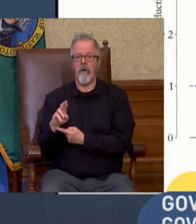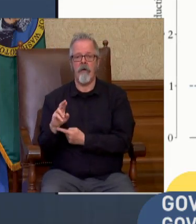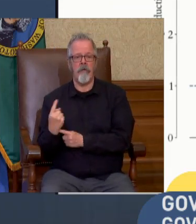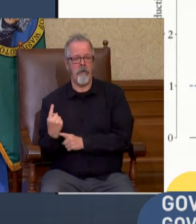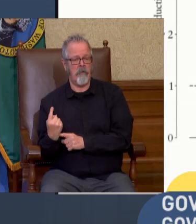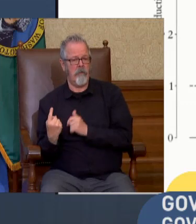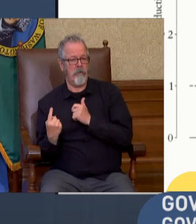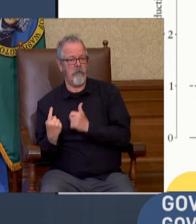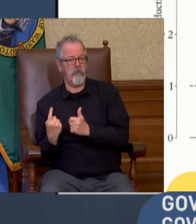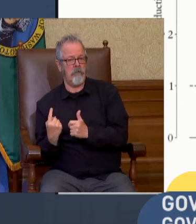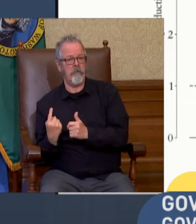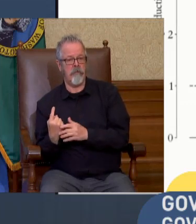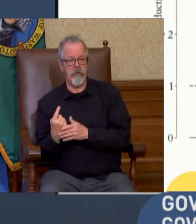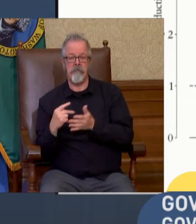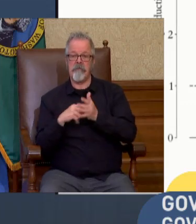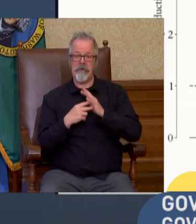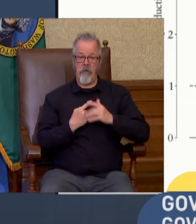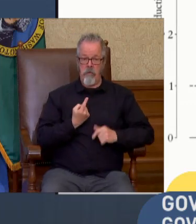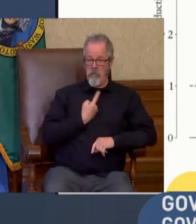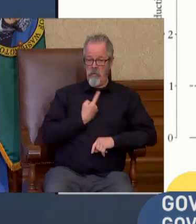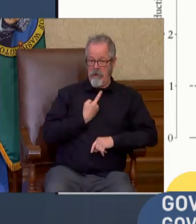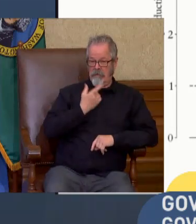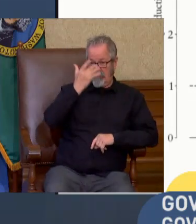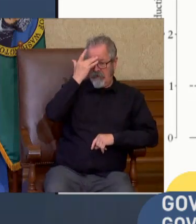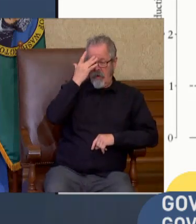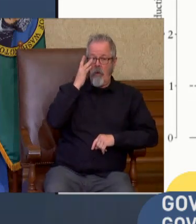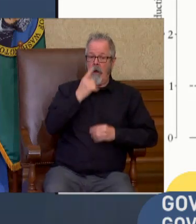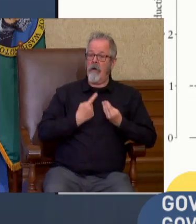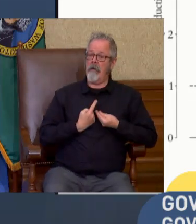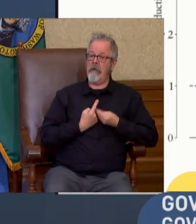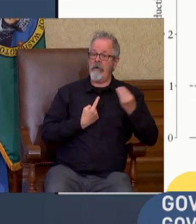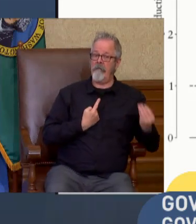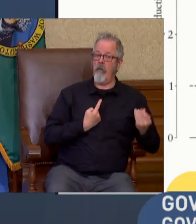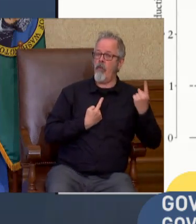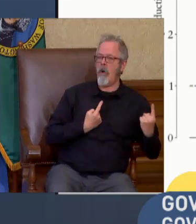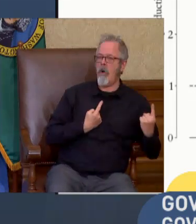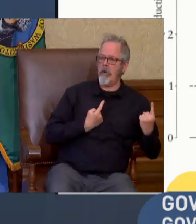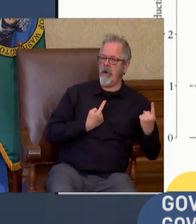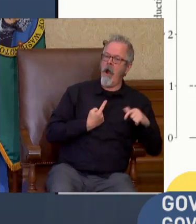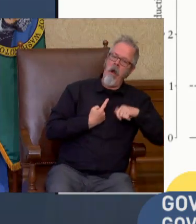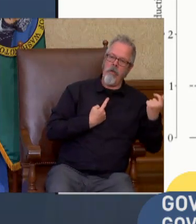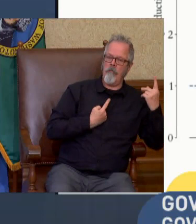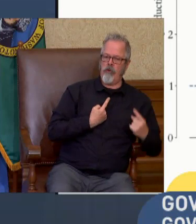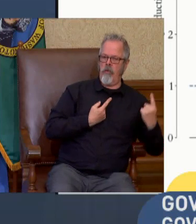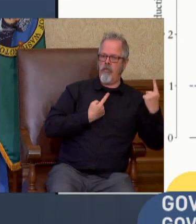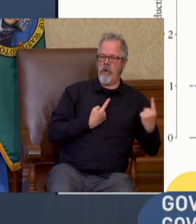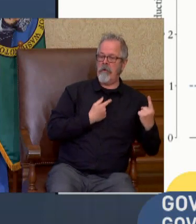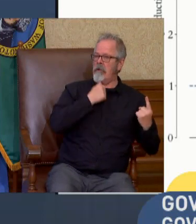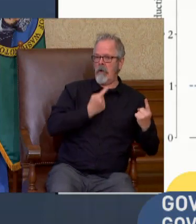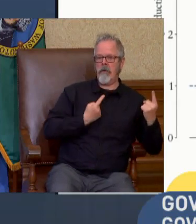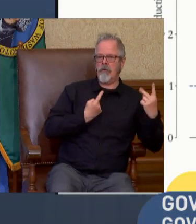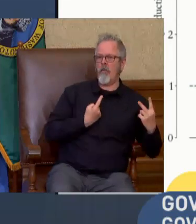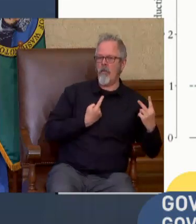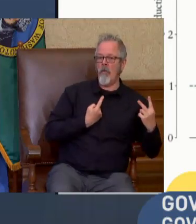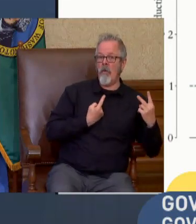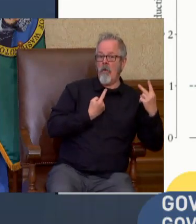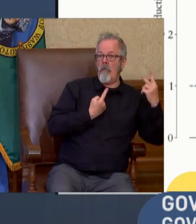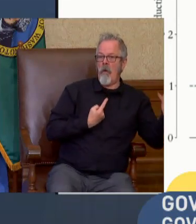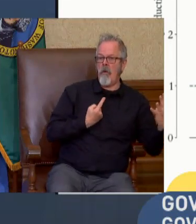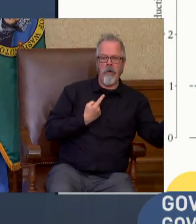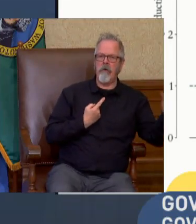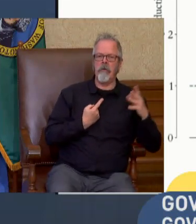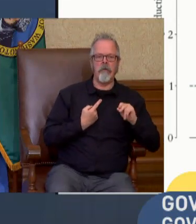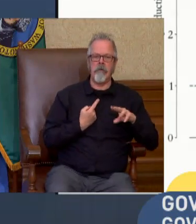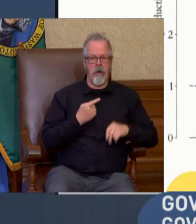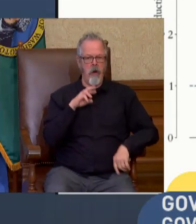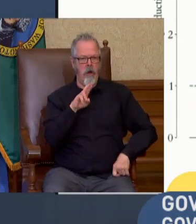they would infect 1 other person. Now, that's good in the sense that the numbers would not grow over time, but neither